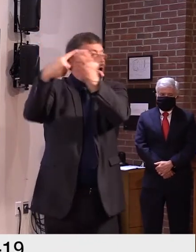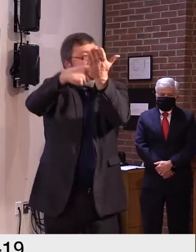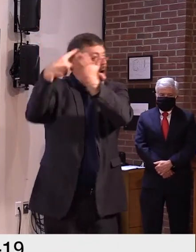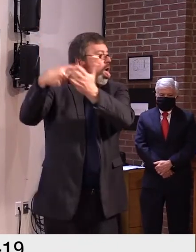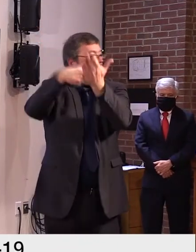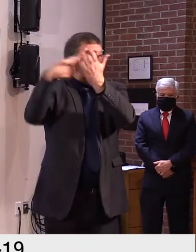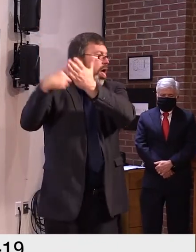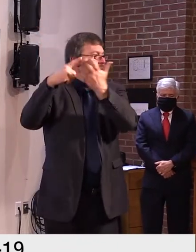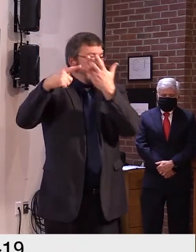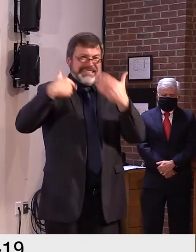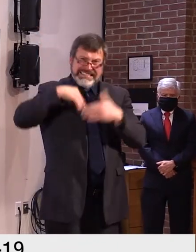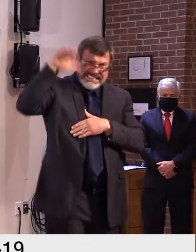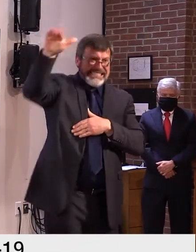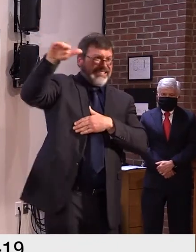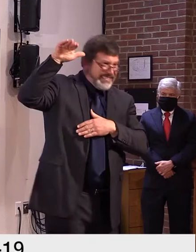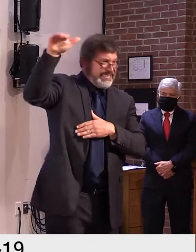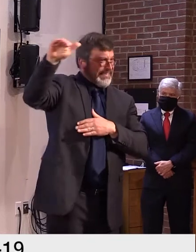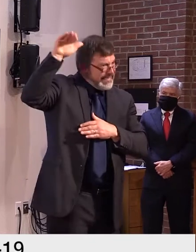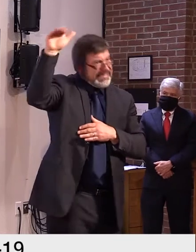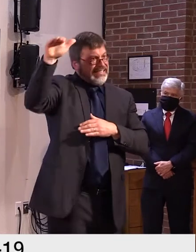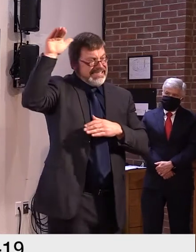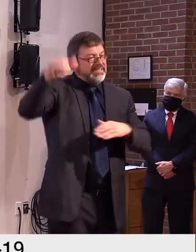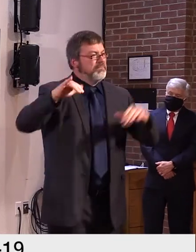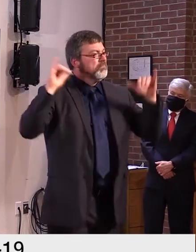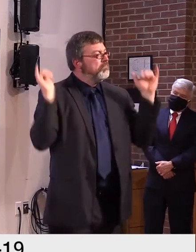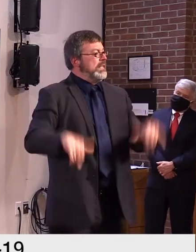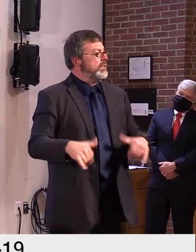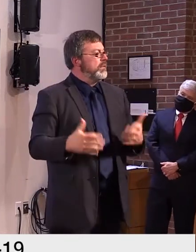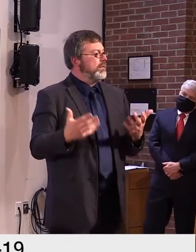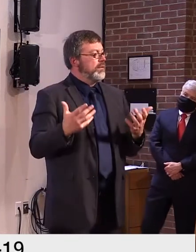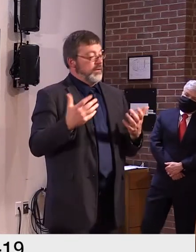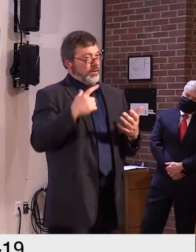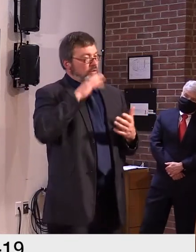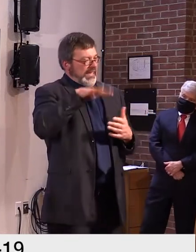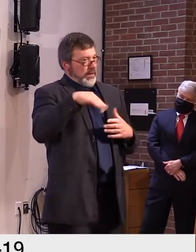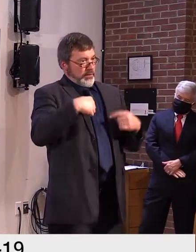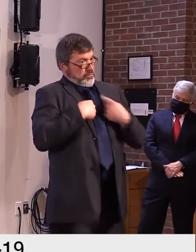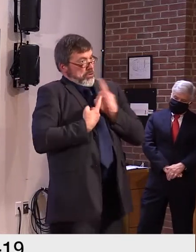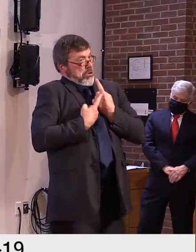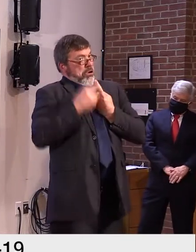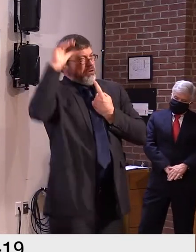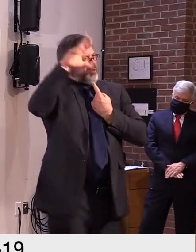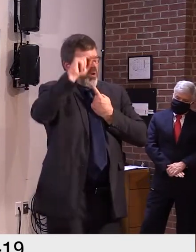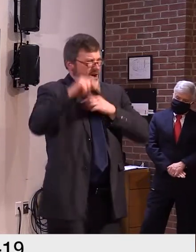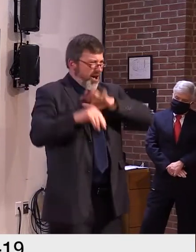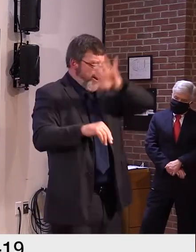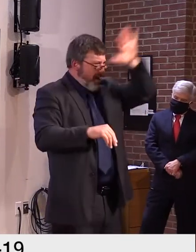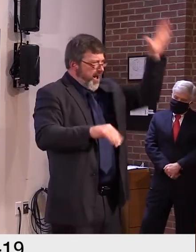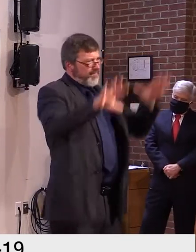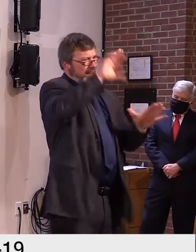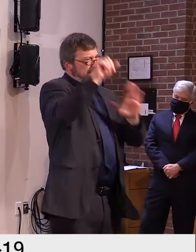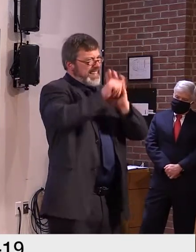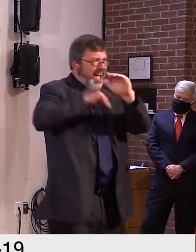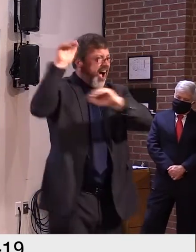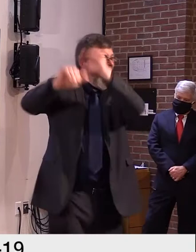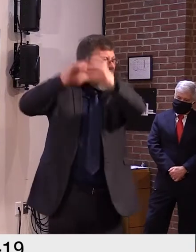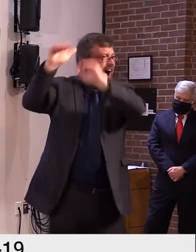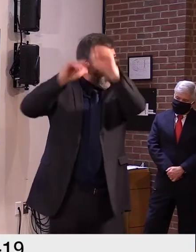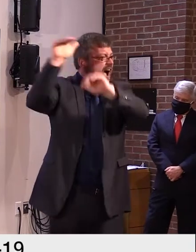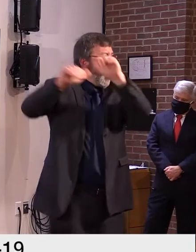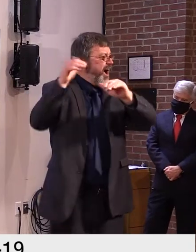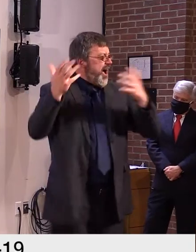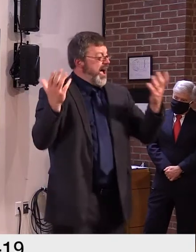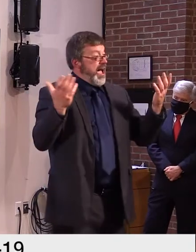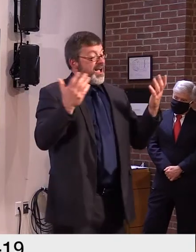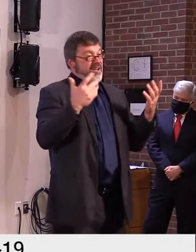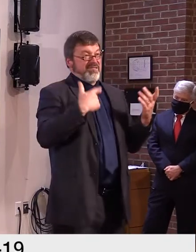some relief to the states. We're all facing the same thing, and we all need some help. So I'm hopeful they'll come together, whether